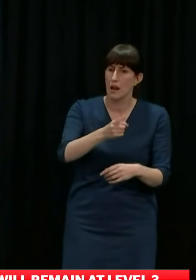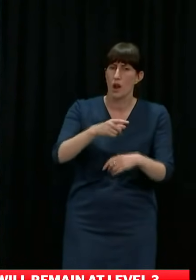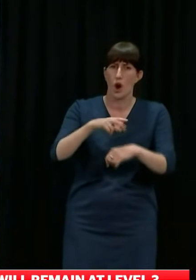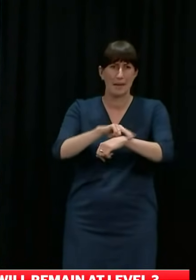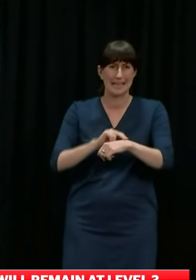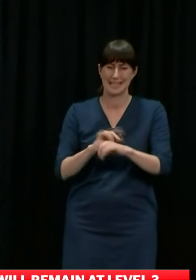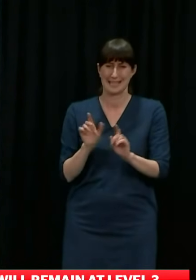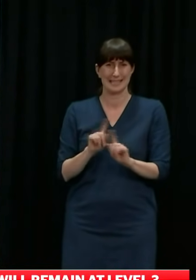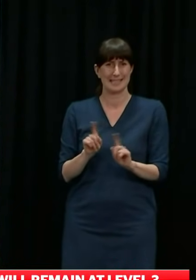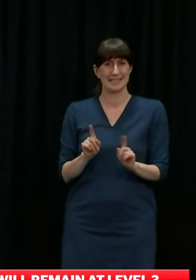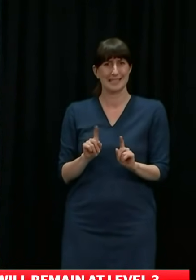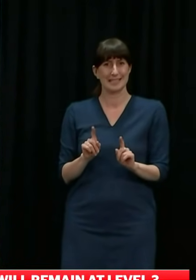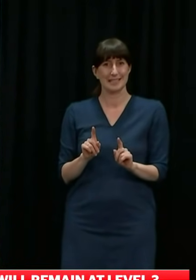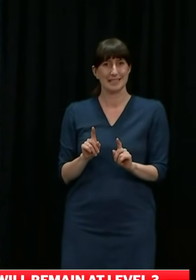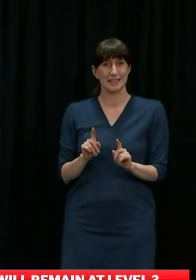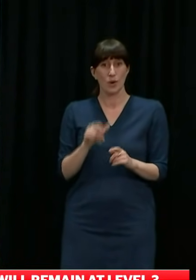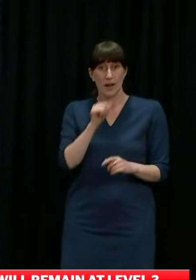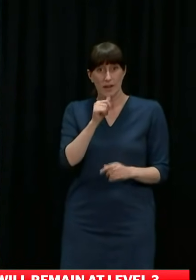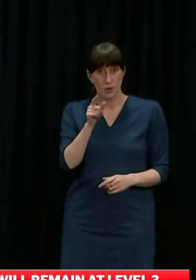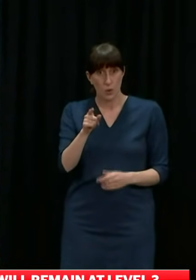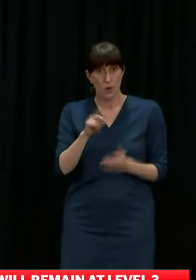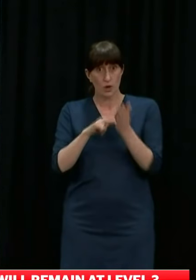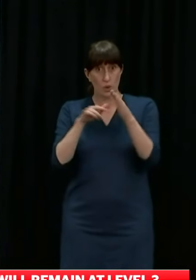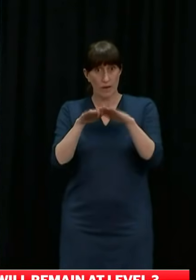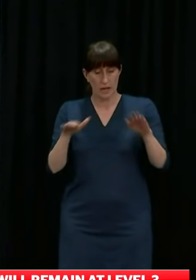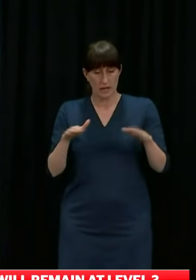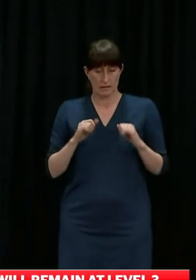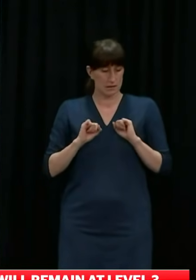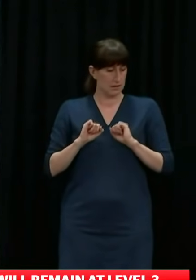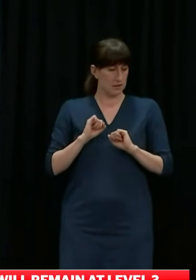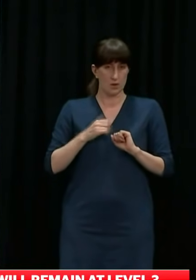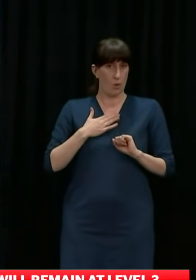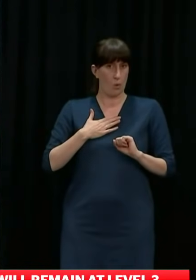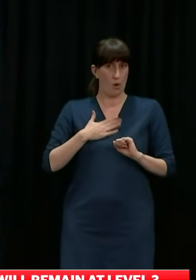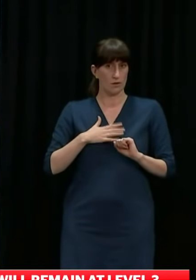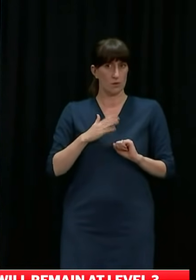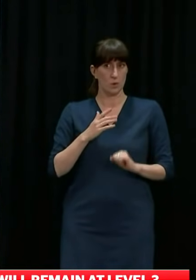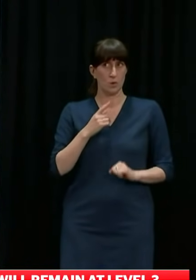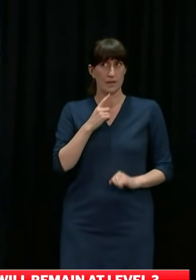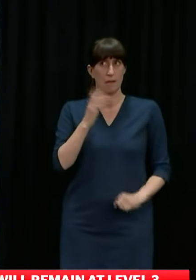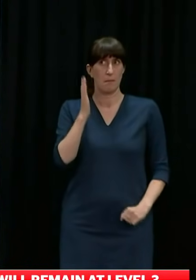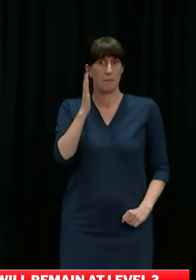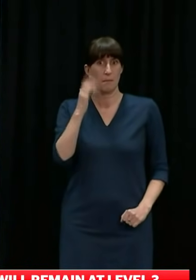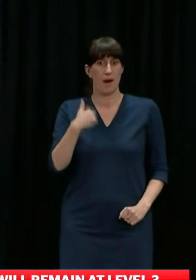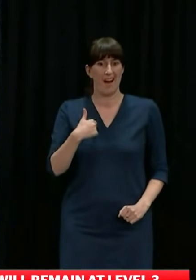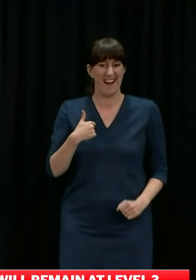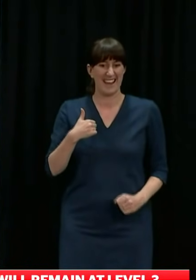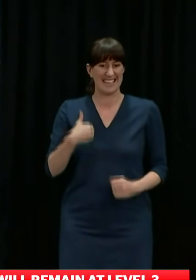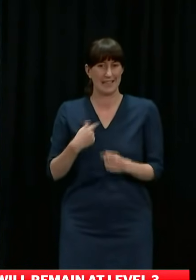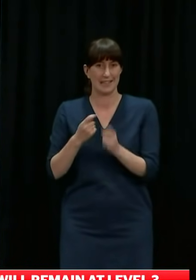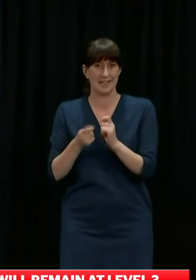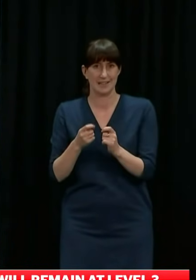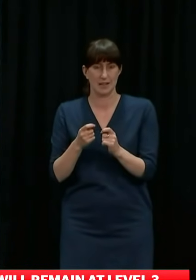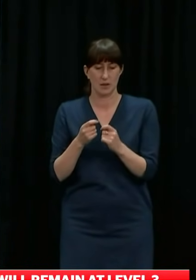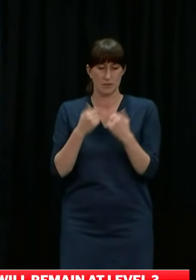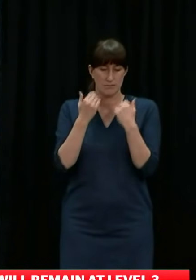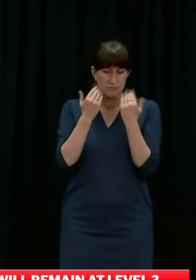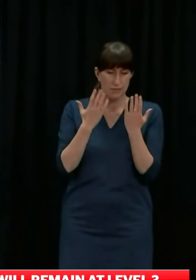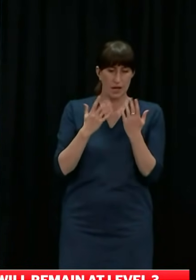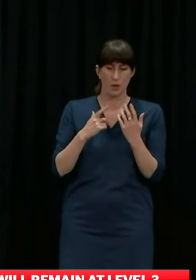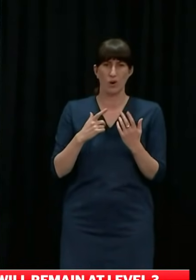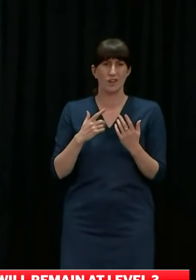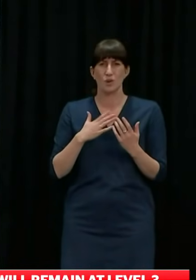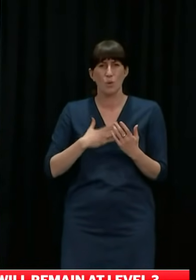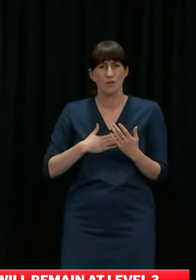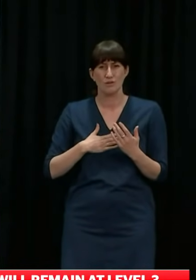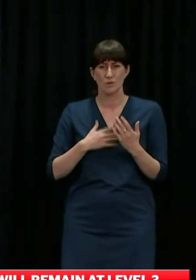So to those in Northland who may be reluctant to come forward because to be identified, and they don't want the activities